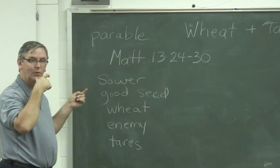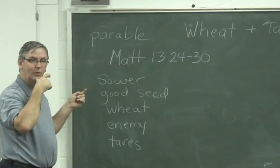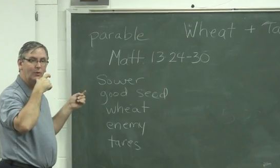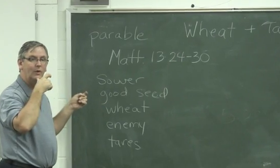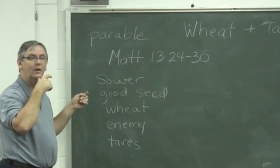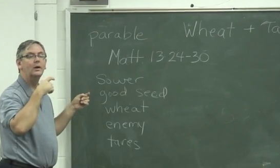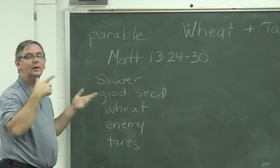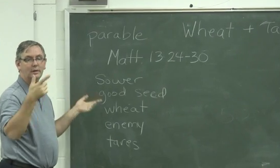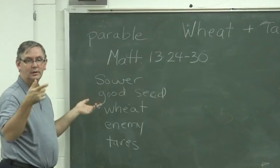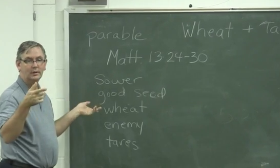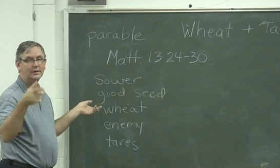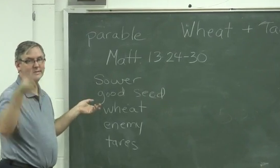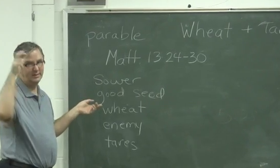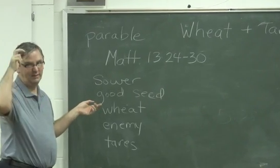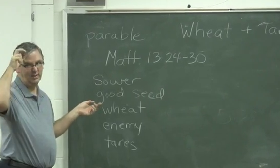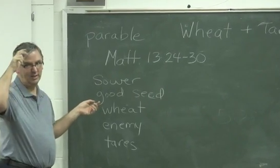enemy represents the devil.